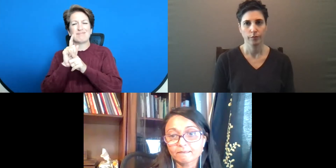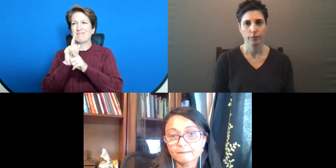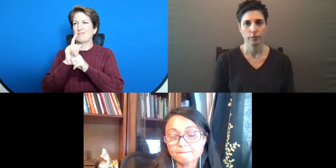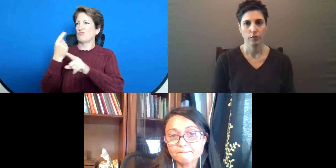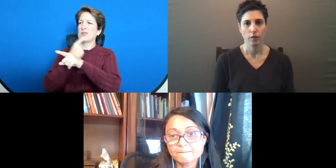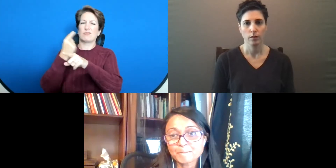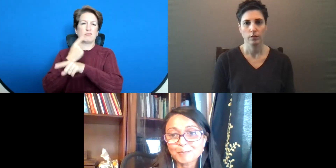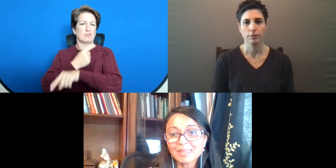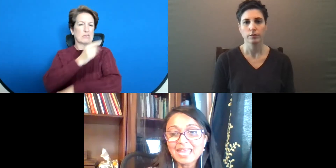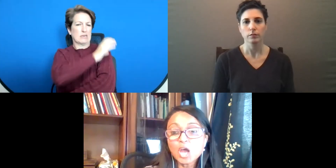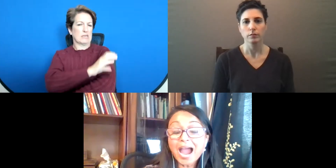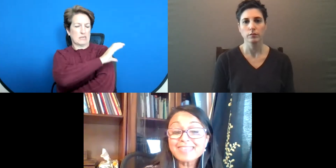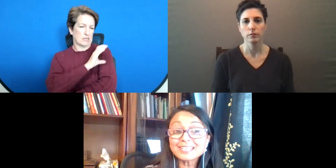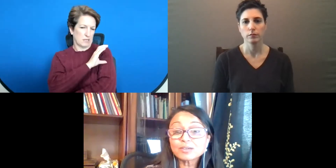else?